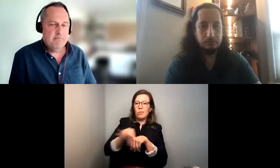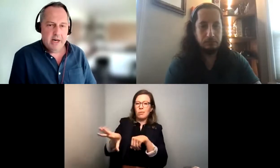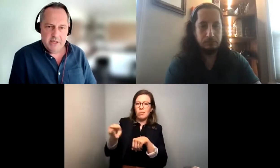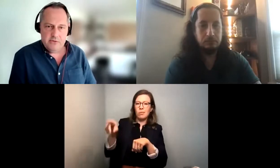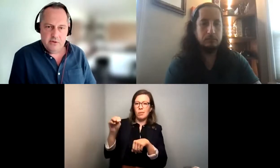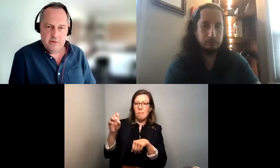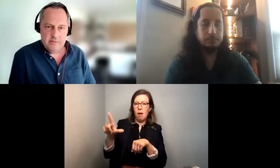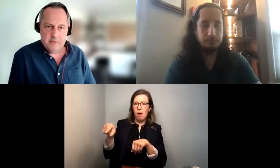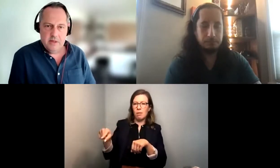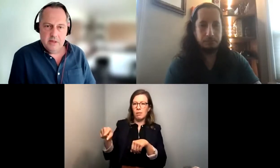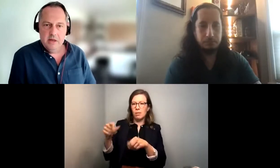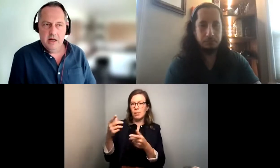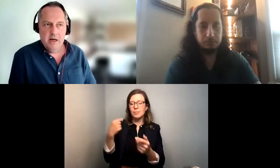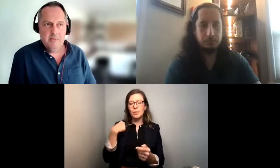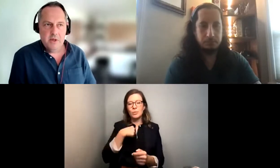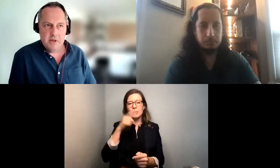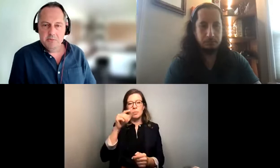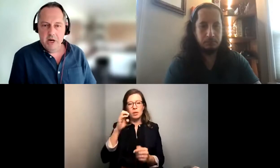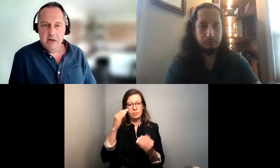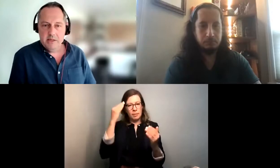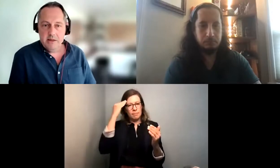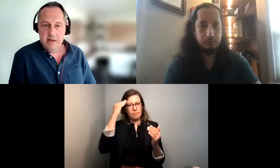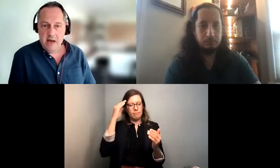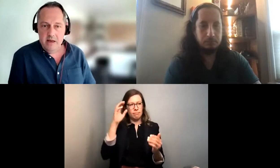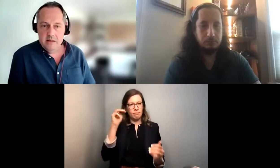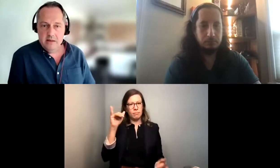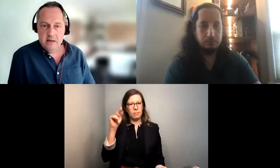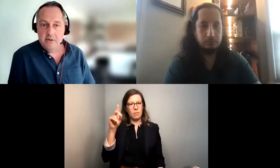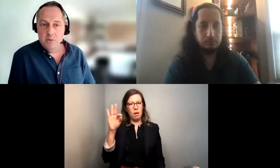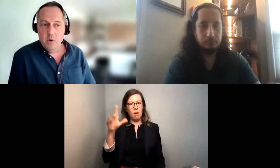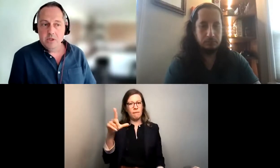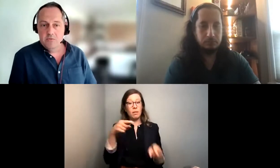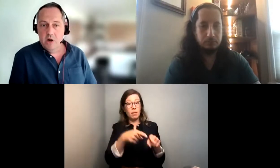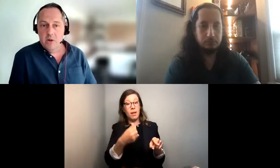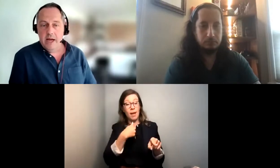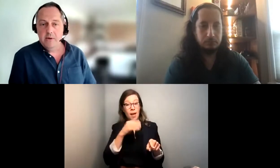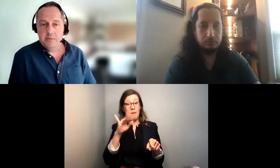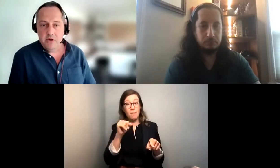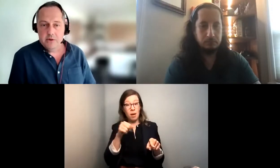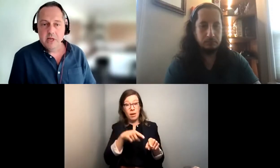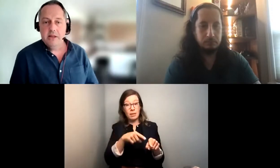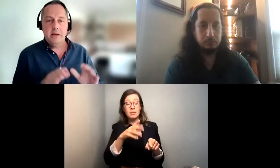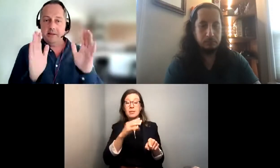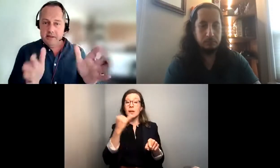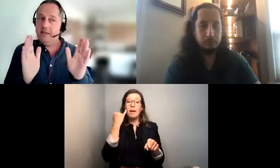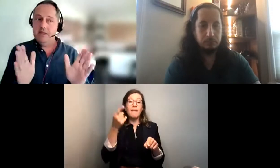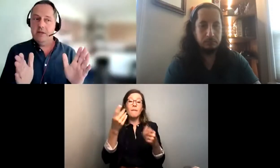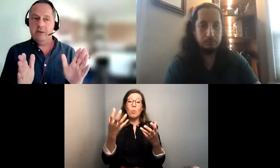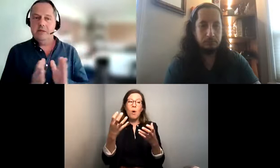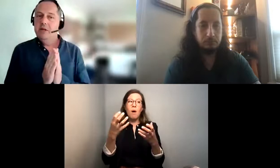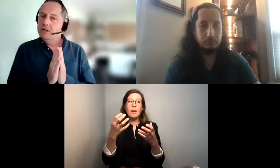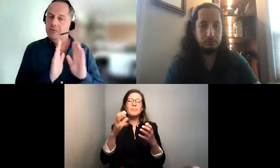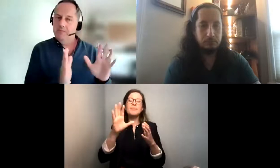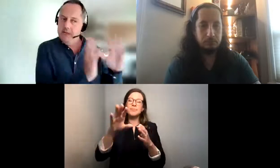very mindful that those biases are there. And if you wanted to roll that out as a product, this